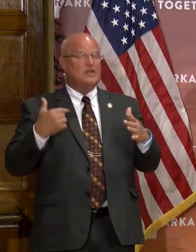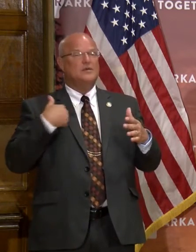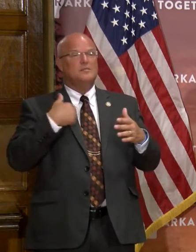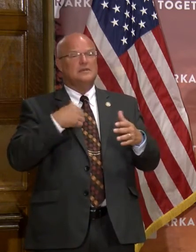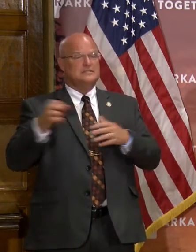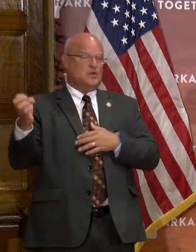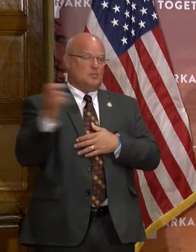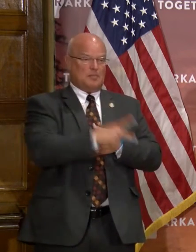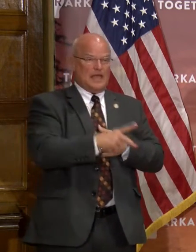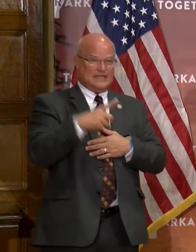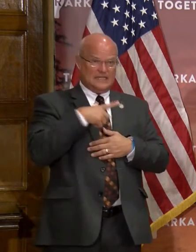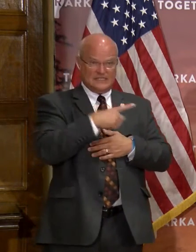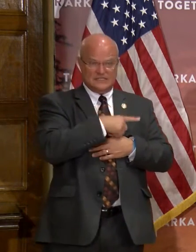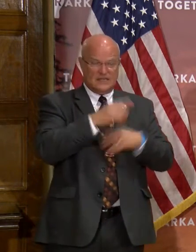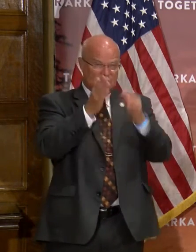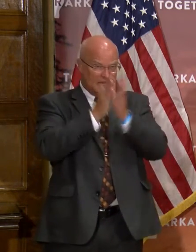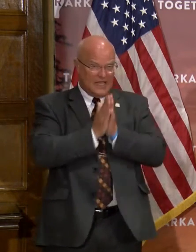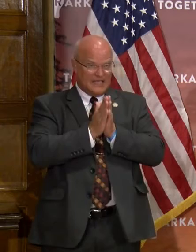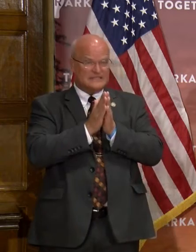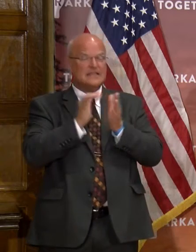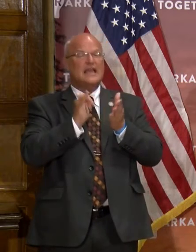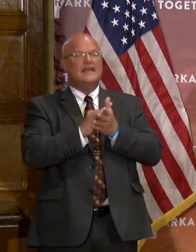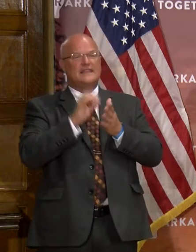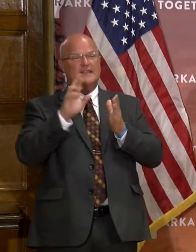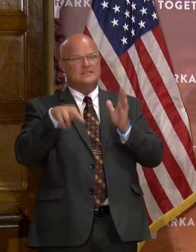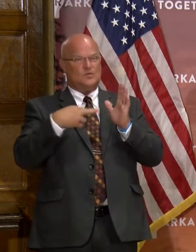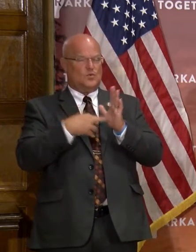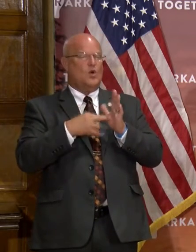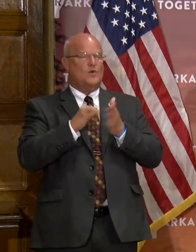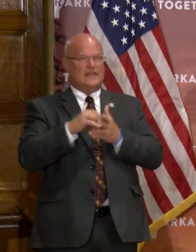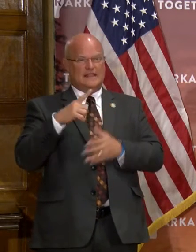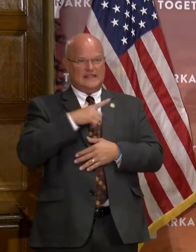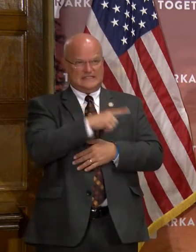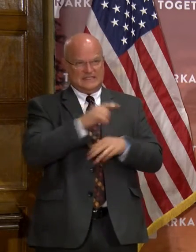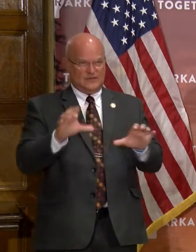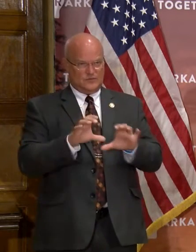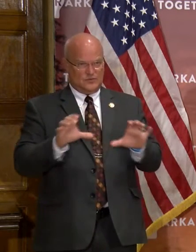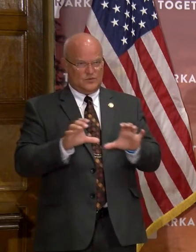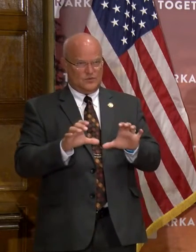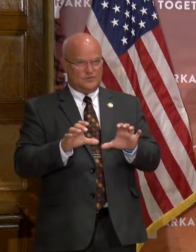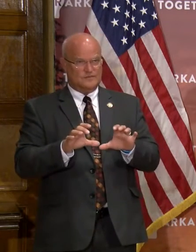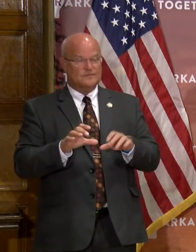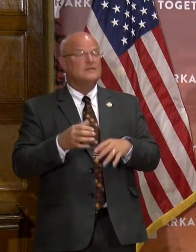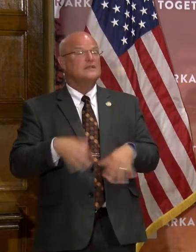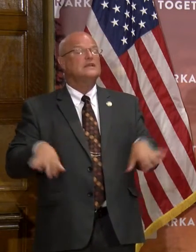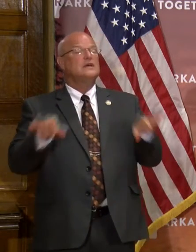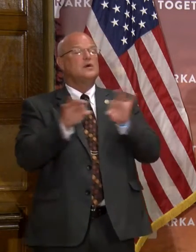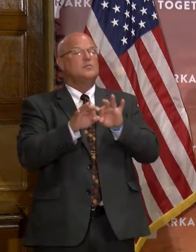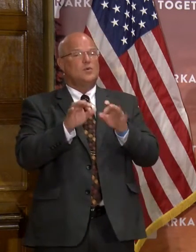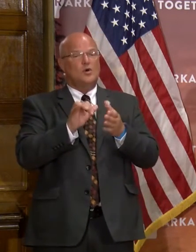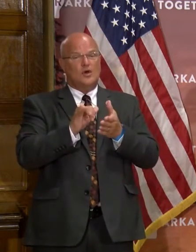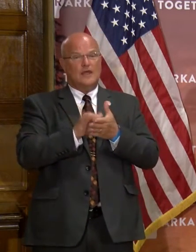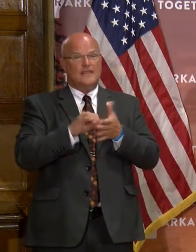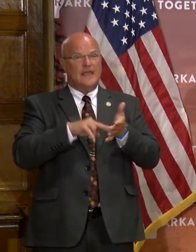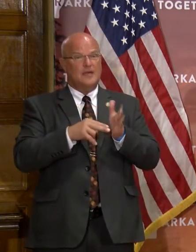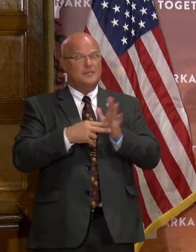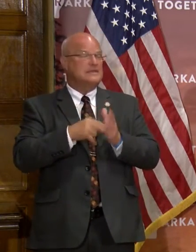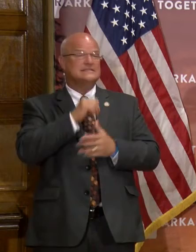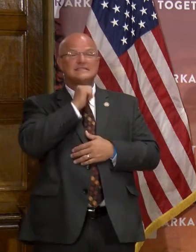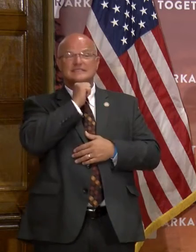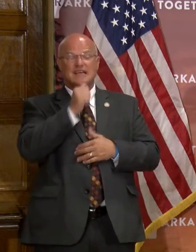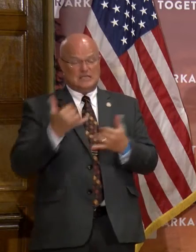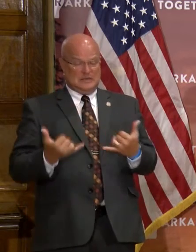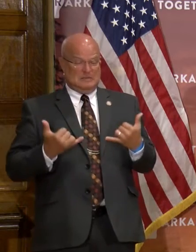have to go back to the legislature, and that will be a role that they would play. It is relevant that means it's not going to